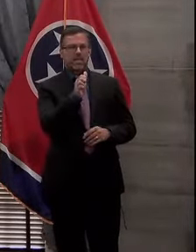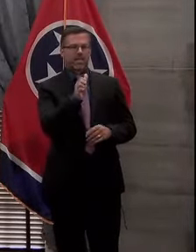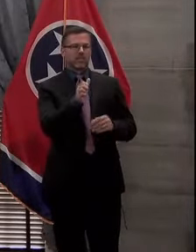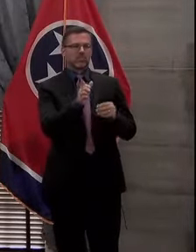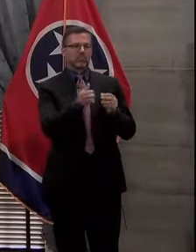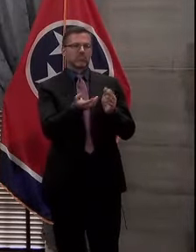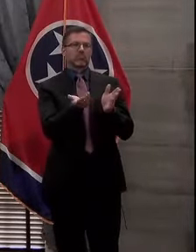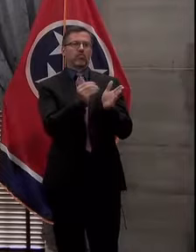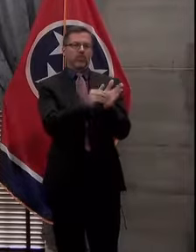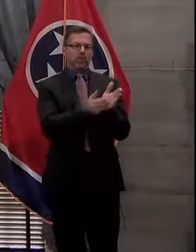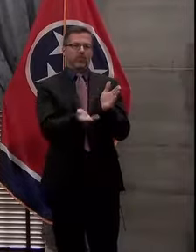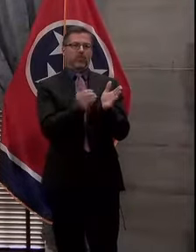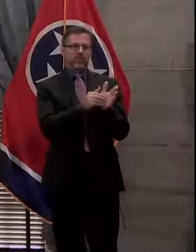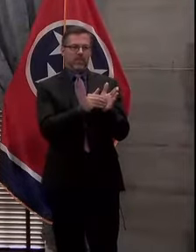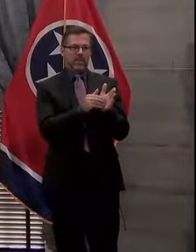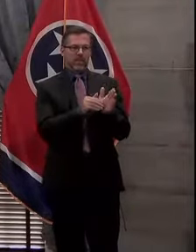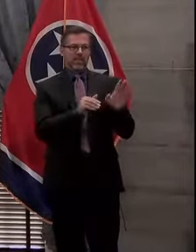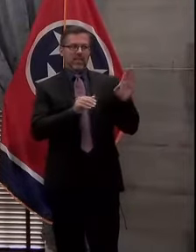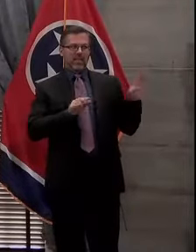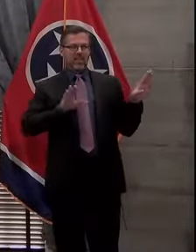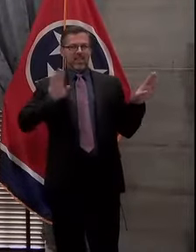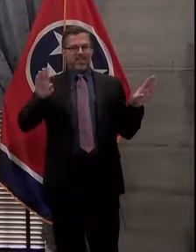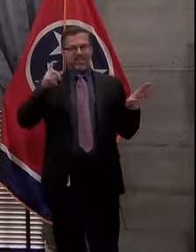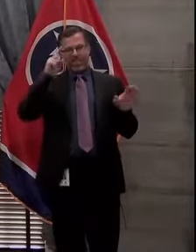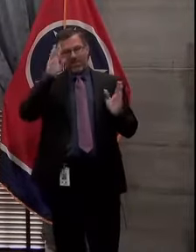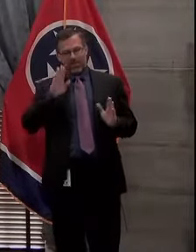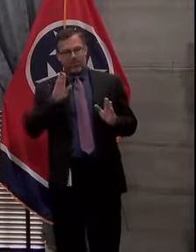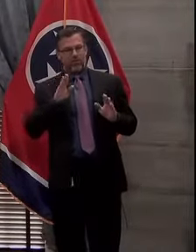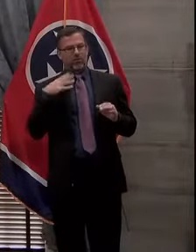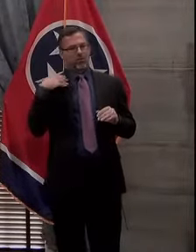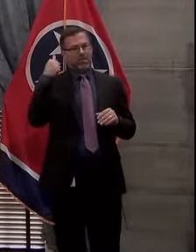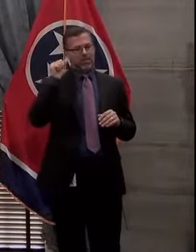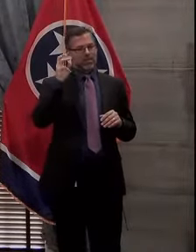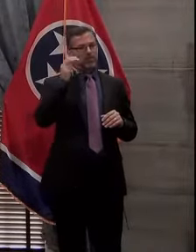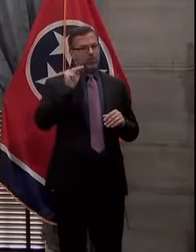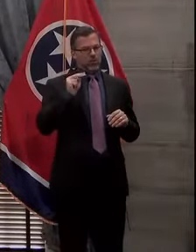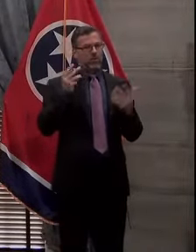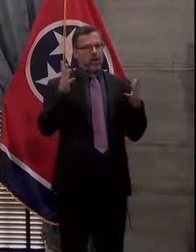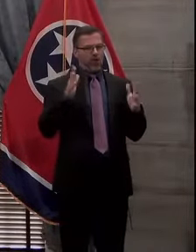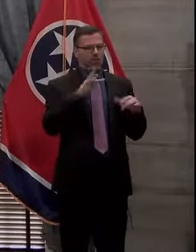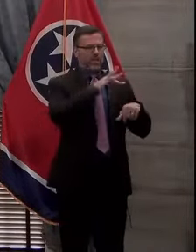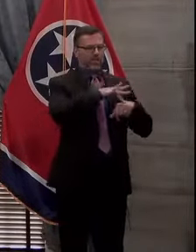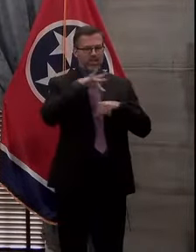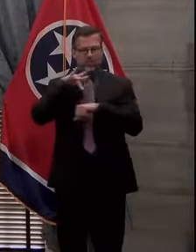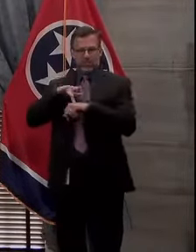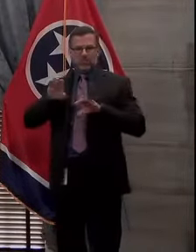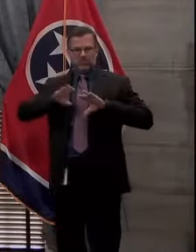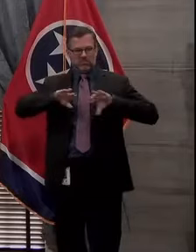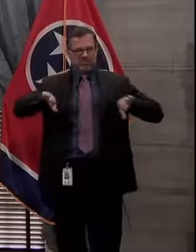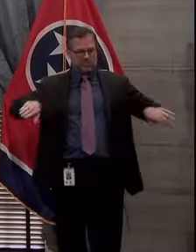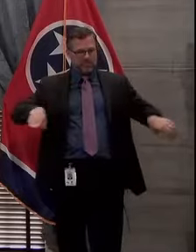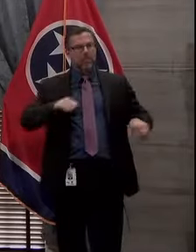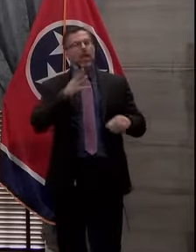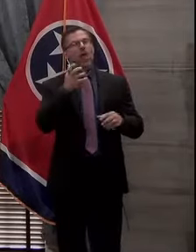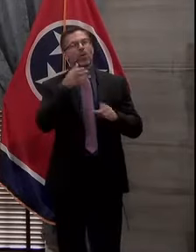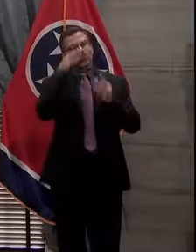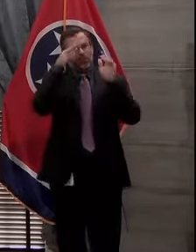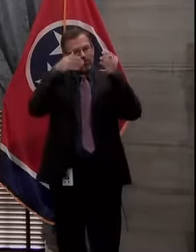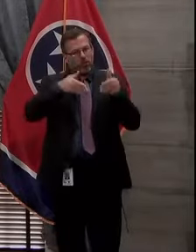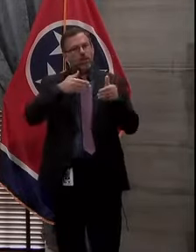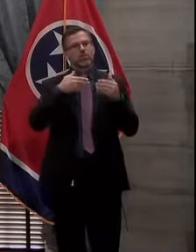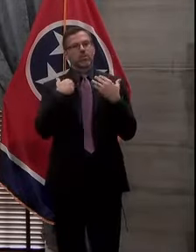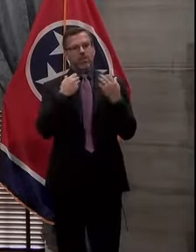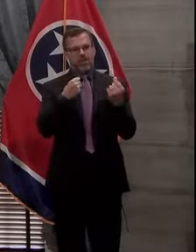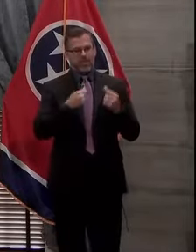Commissioner Schwinn have just gotten through talking about, but I did want to give a few health highlights. We continue